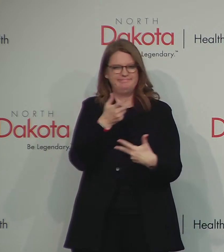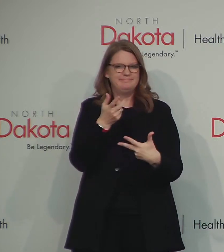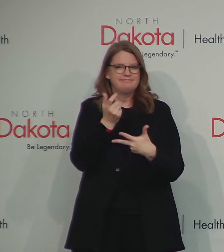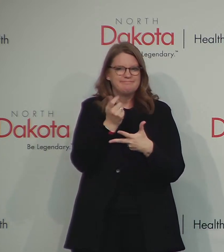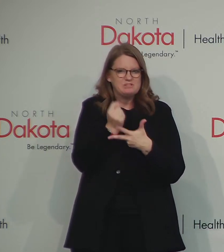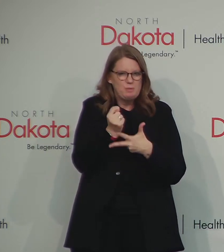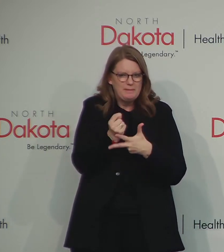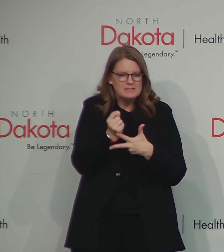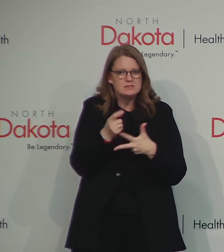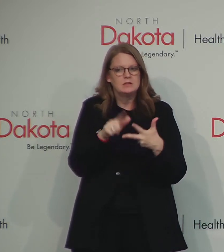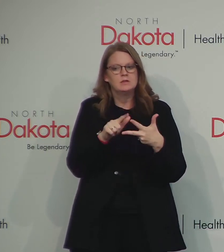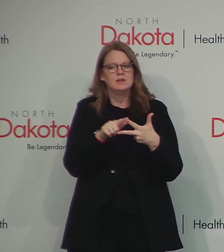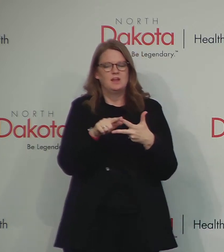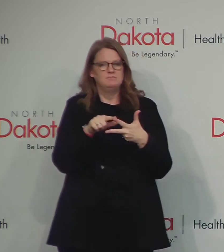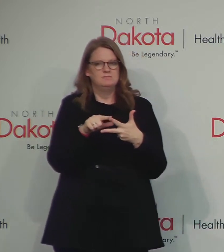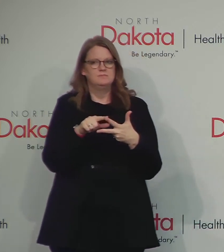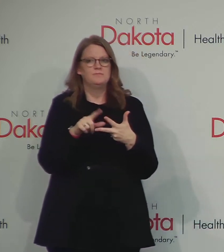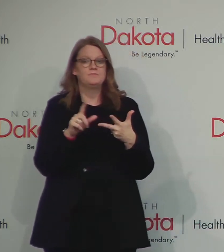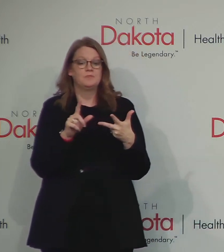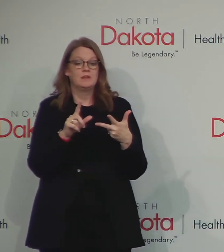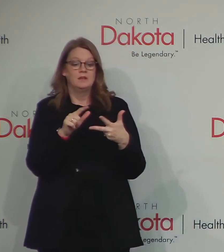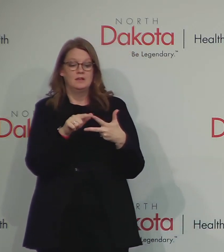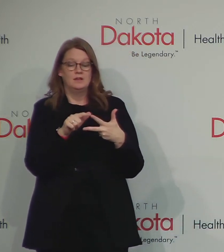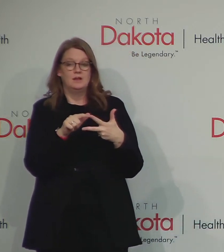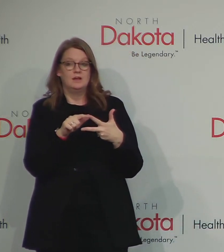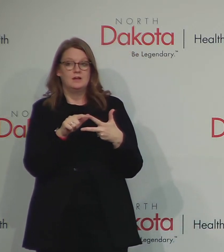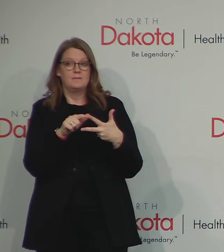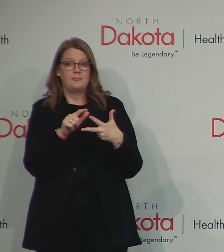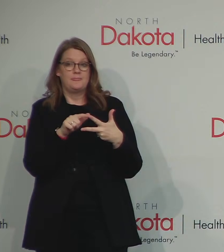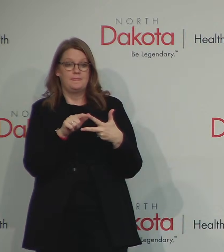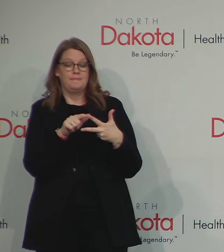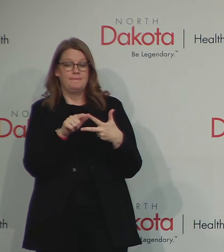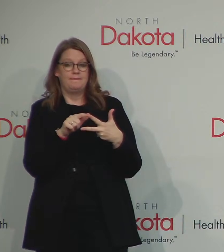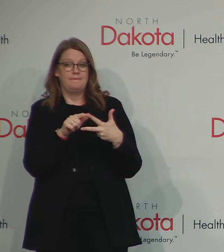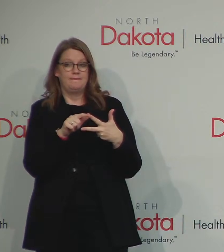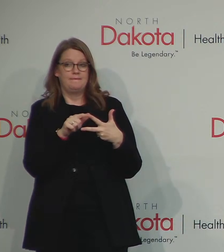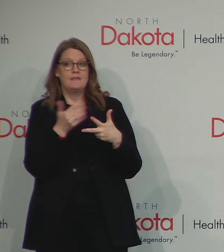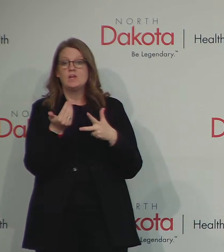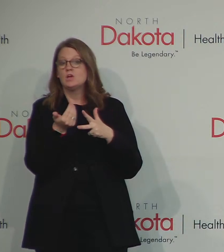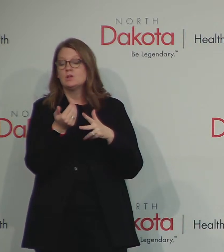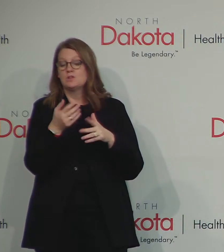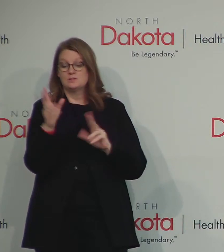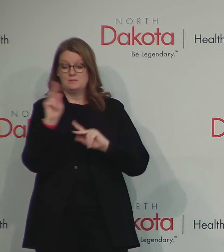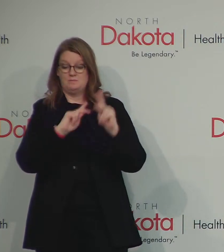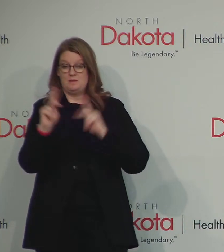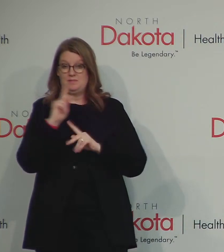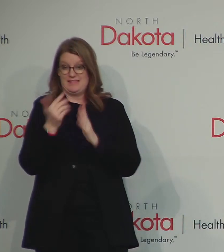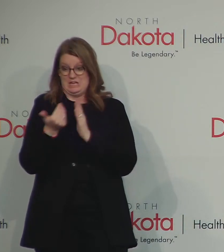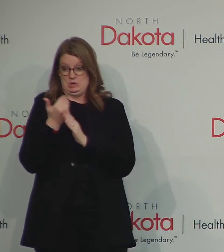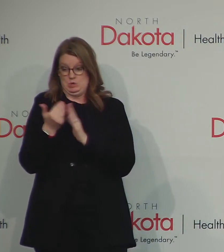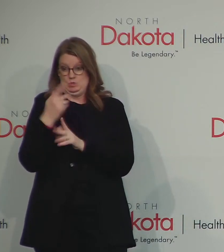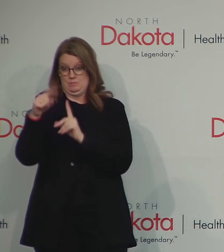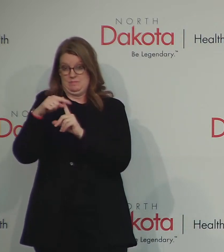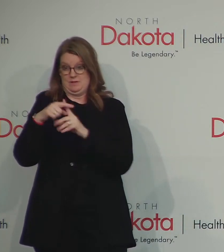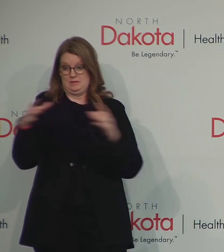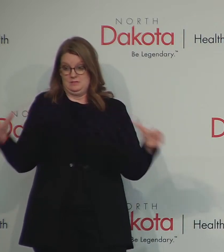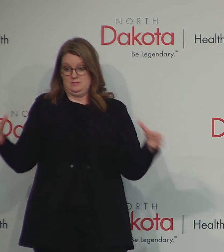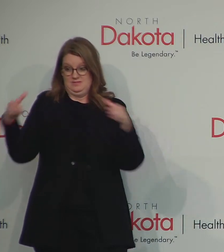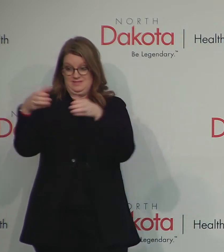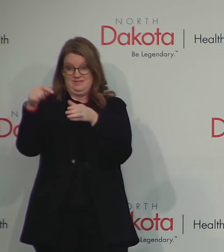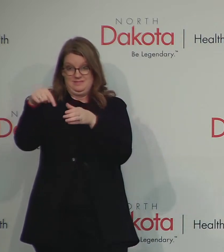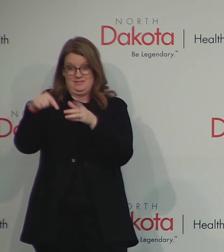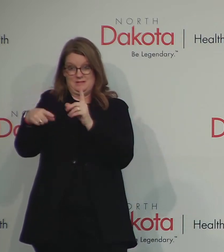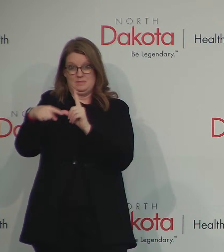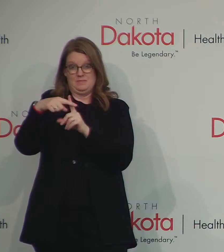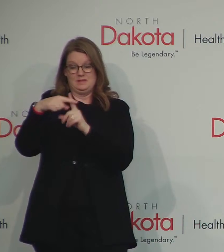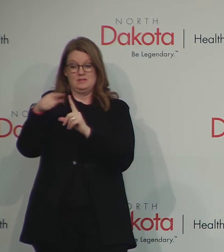in detail today, but just as a headline highlight of those newly positive individuals who've received this treatment in North Dakota,